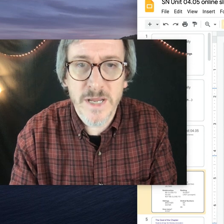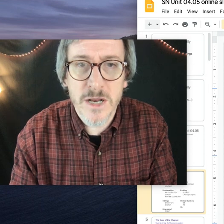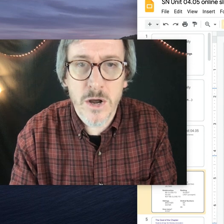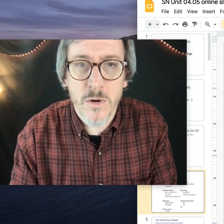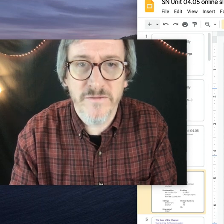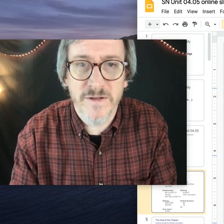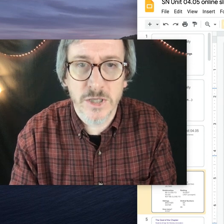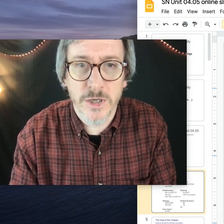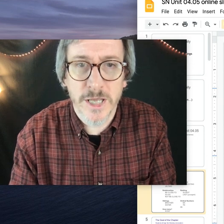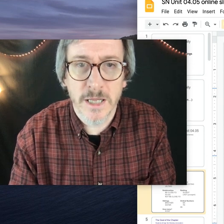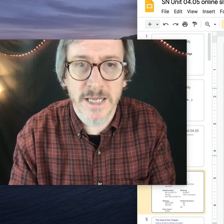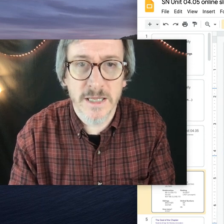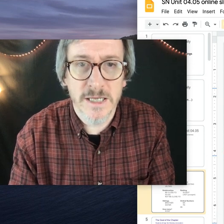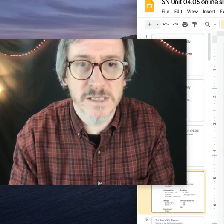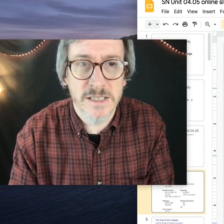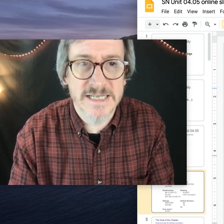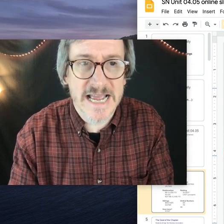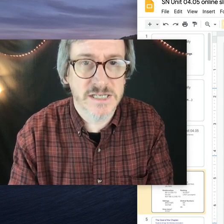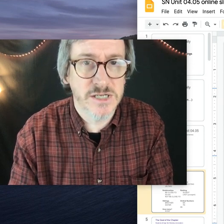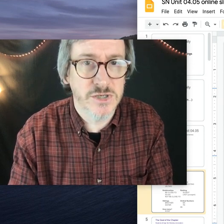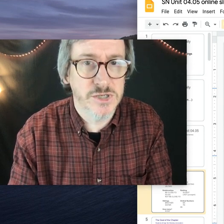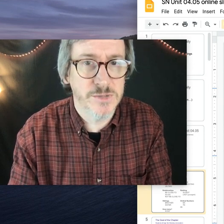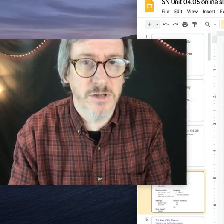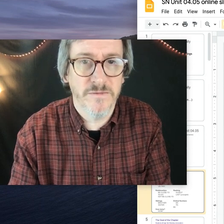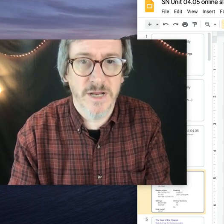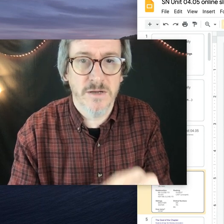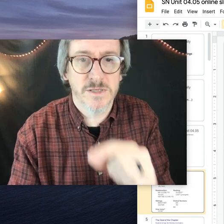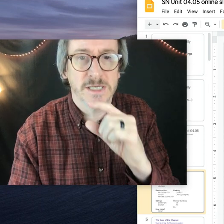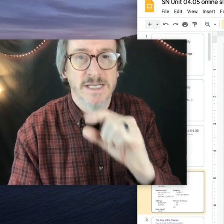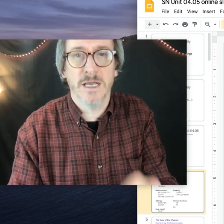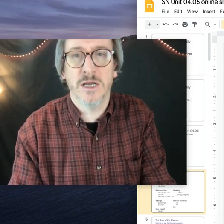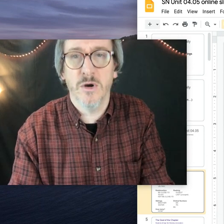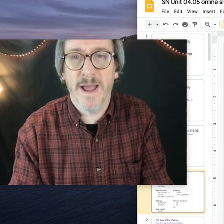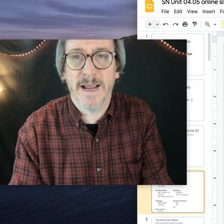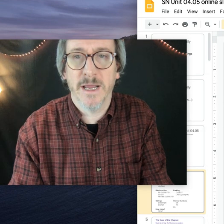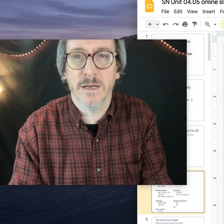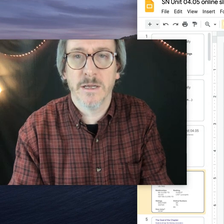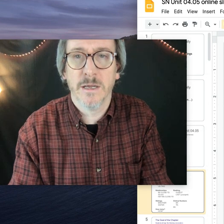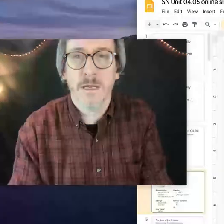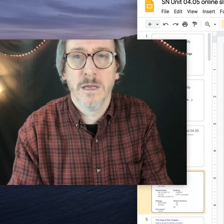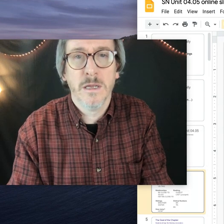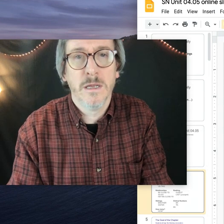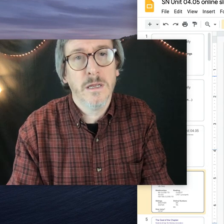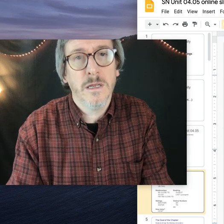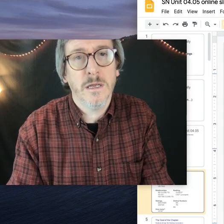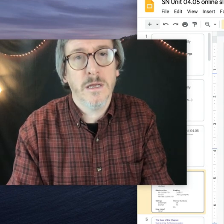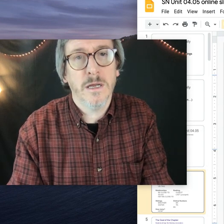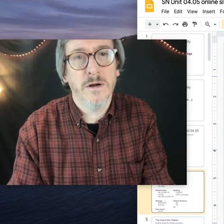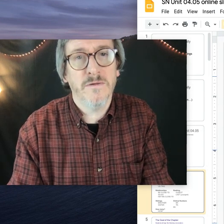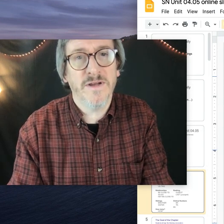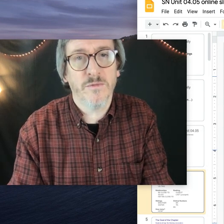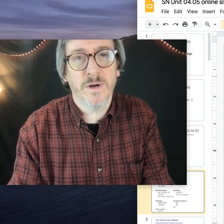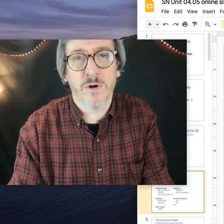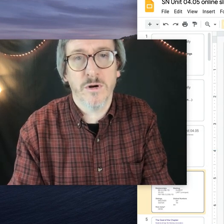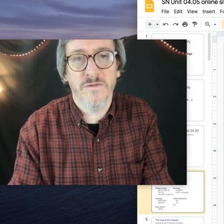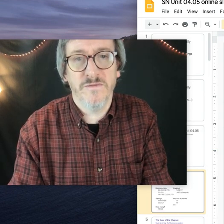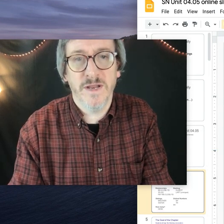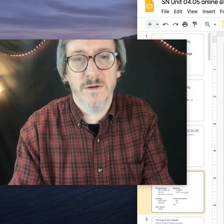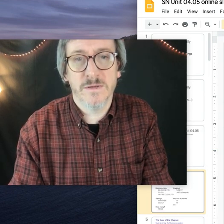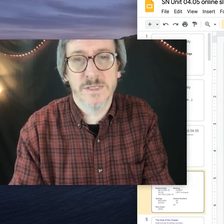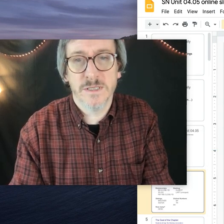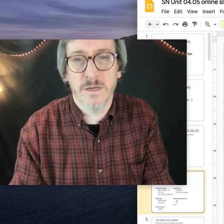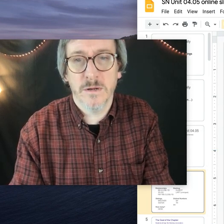Let me know if it's looking like the text is too small in the videos, because I can go back and I don't know if I can re-record